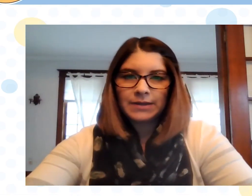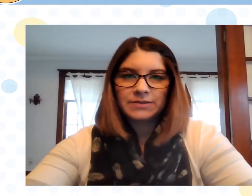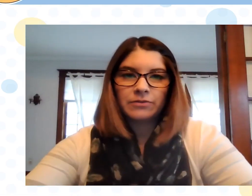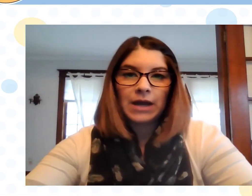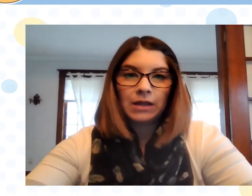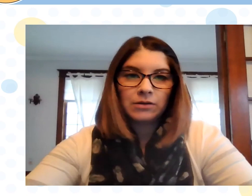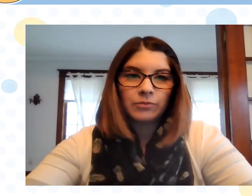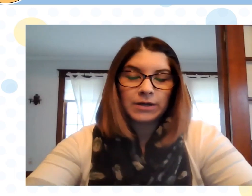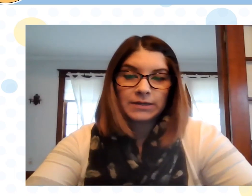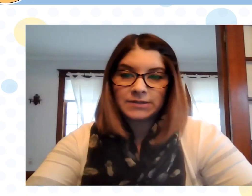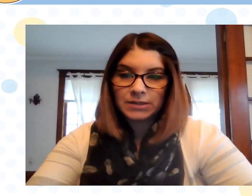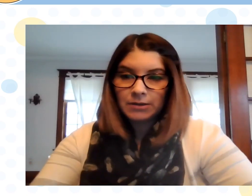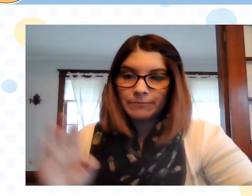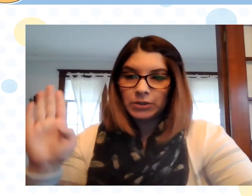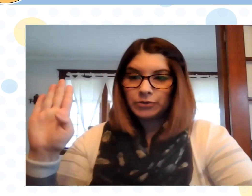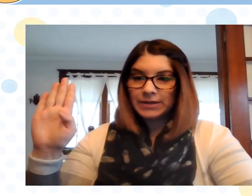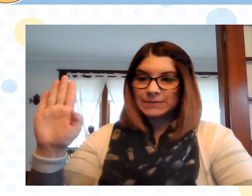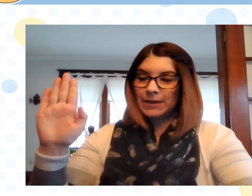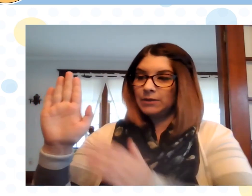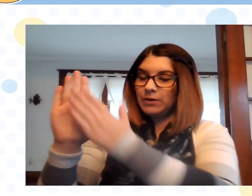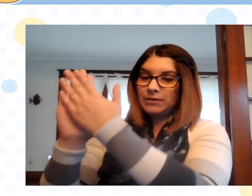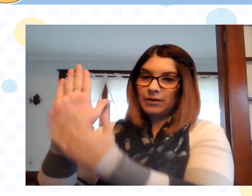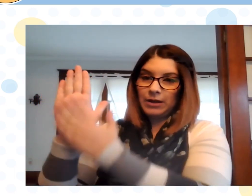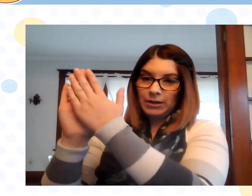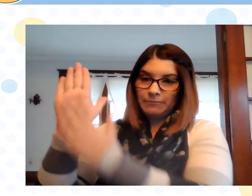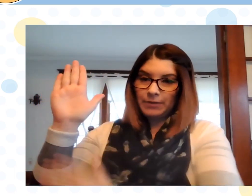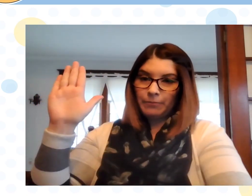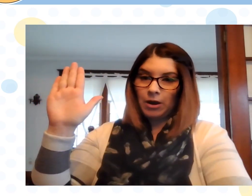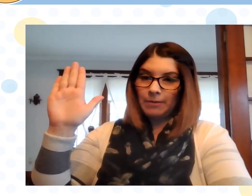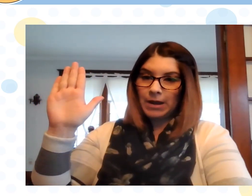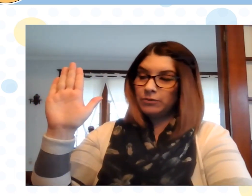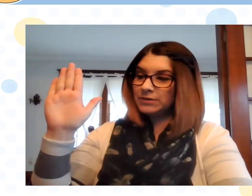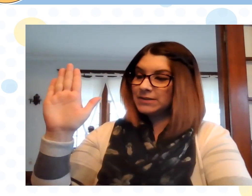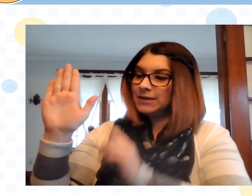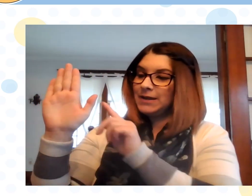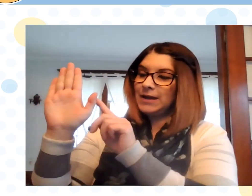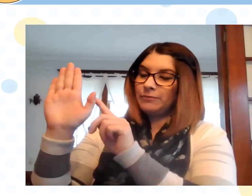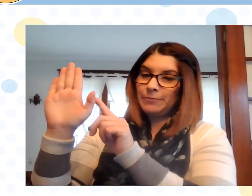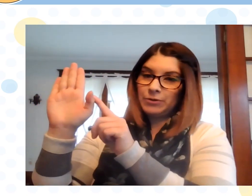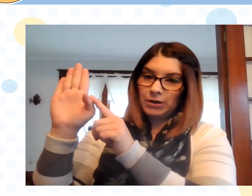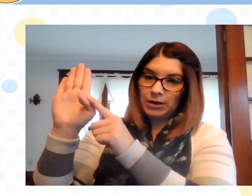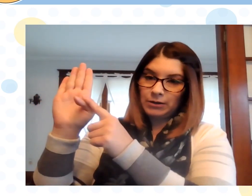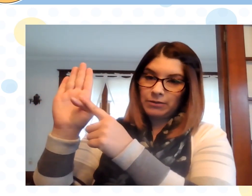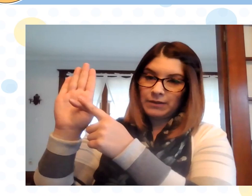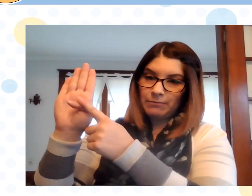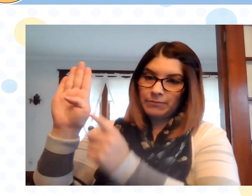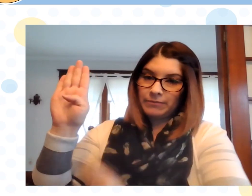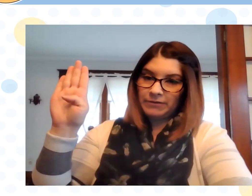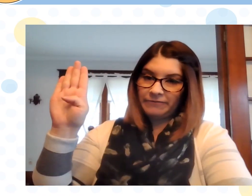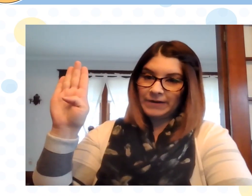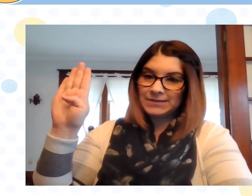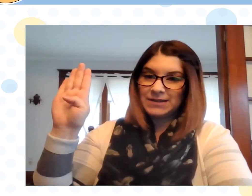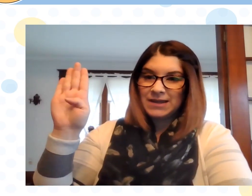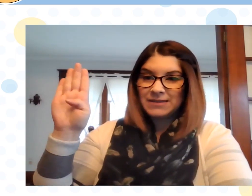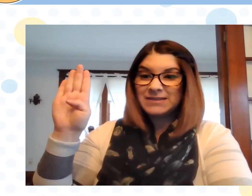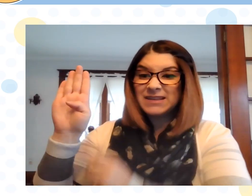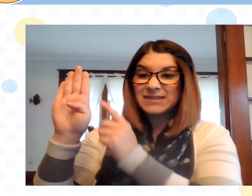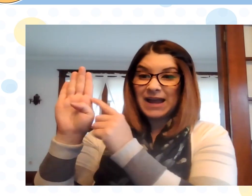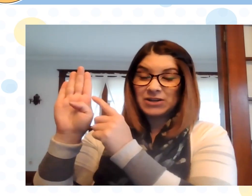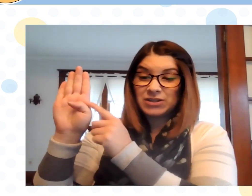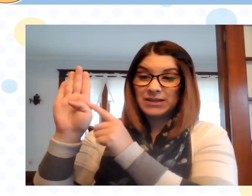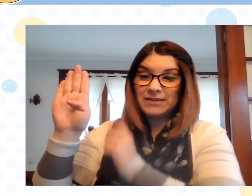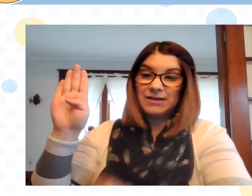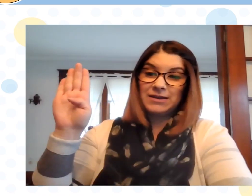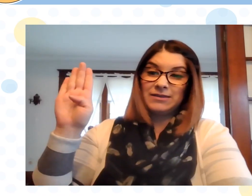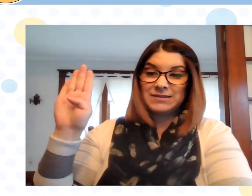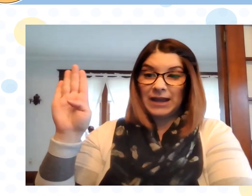Okay, so color words. Blue is made with palm out, and we put our thumb in front. This is